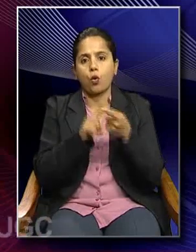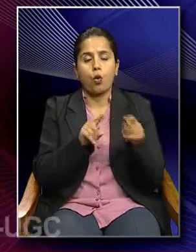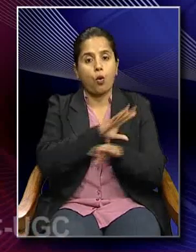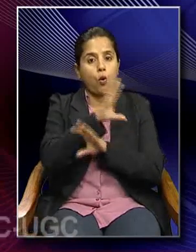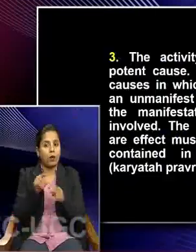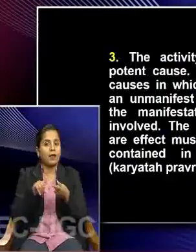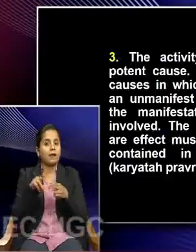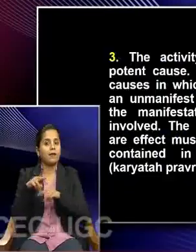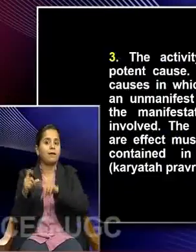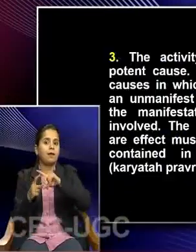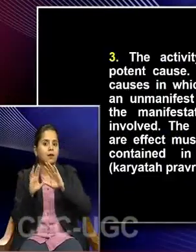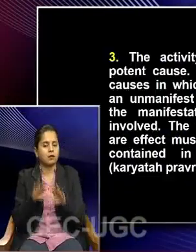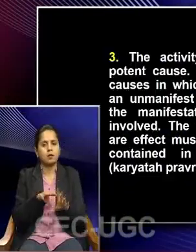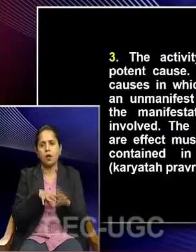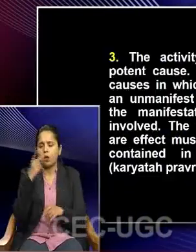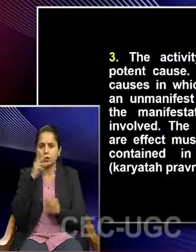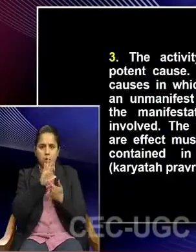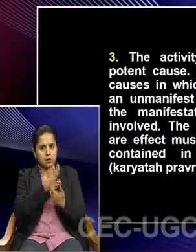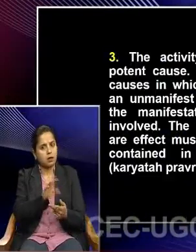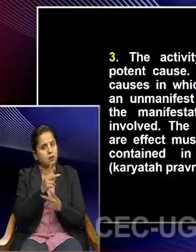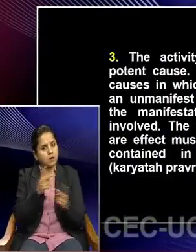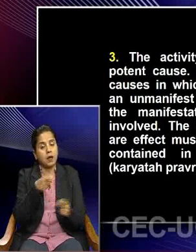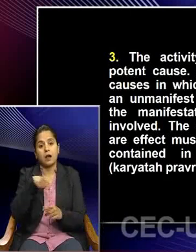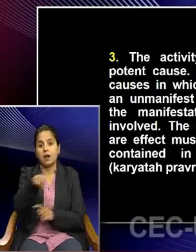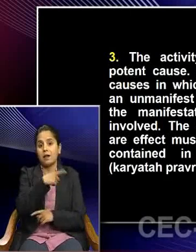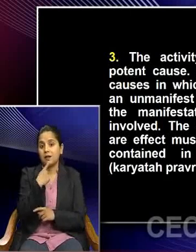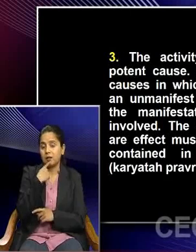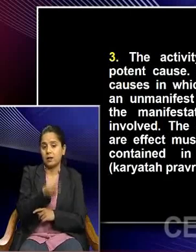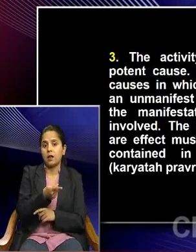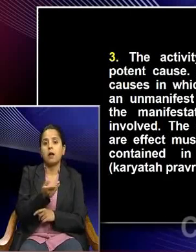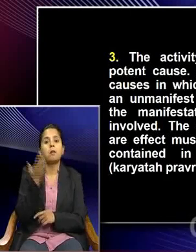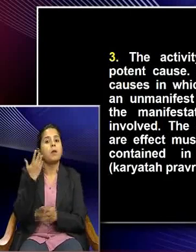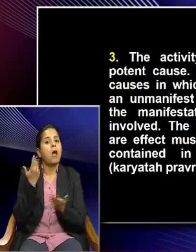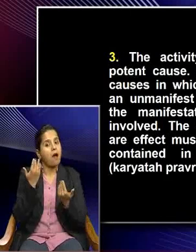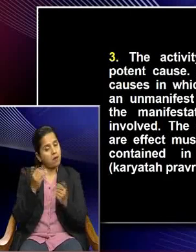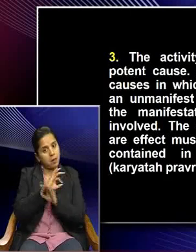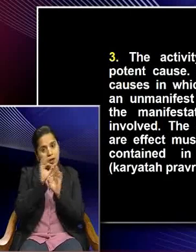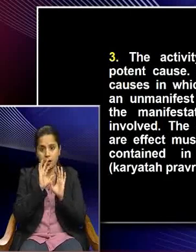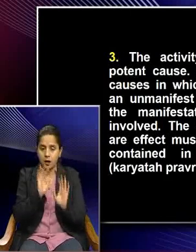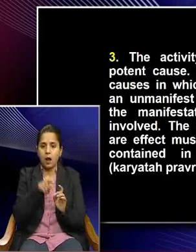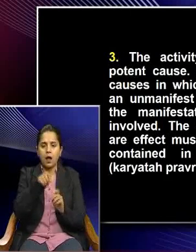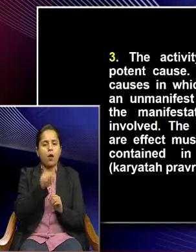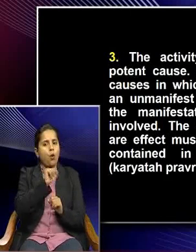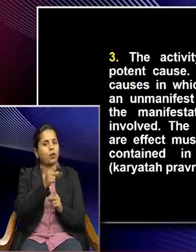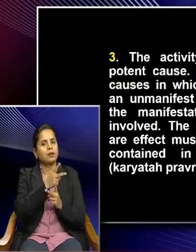effects arise out of cause in which they were present in an unmanifested